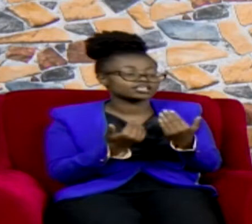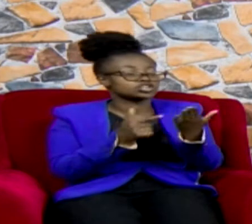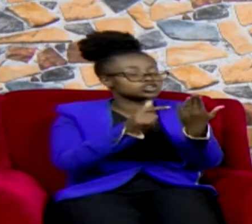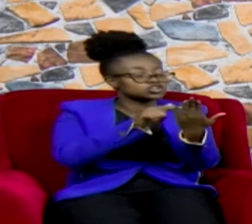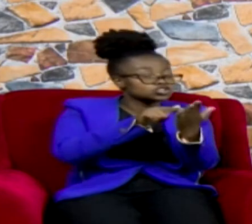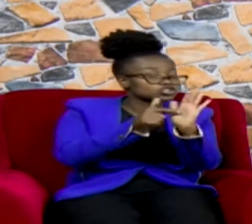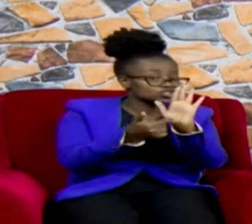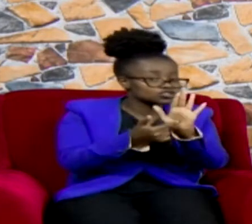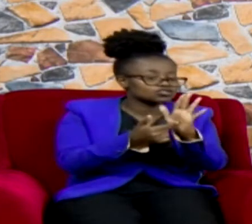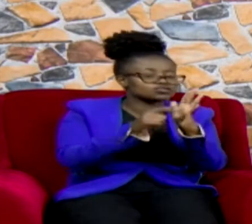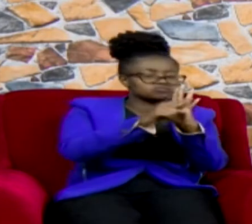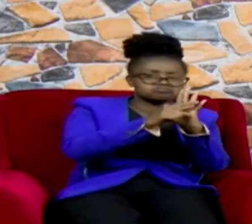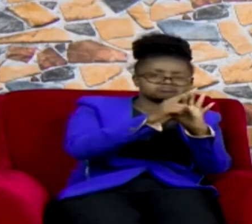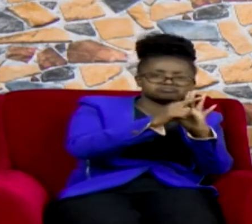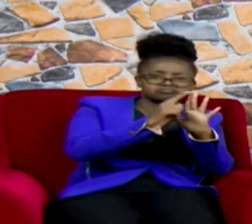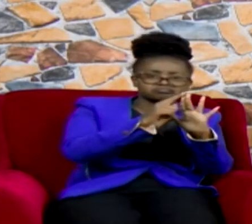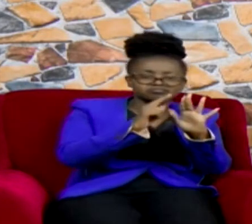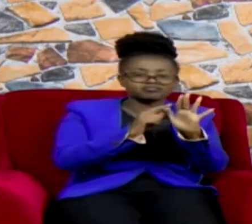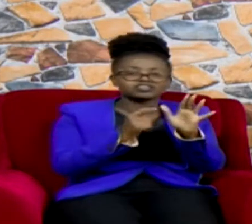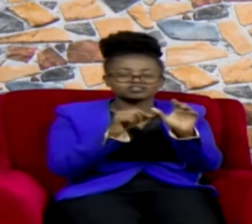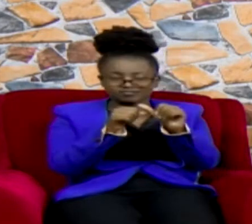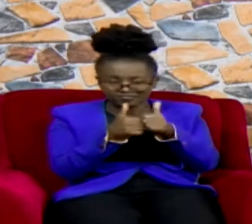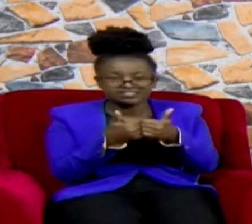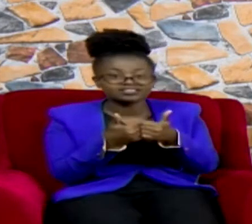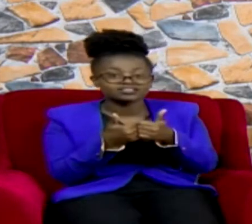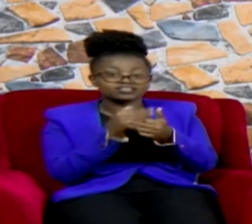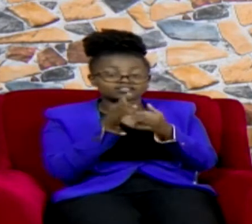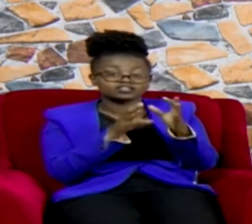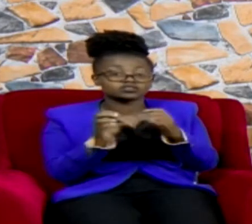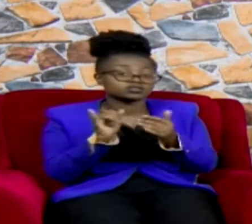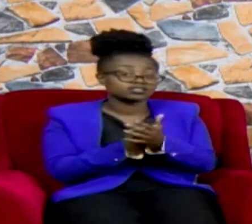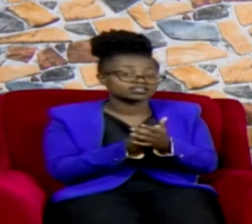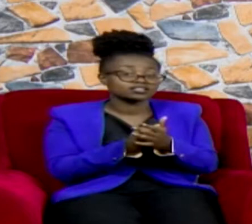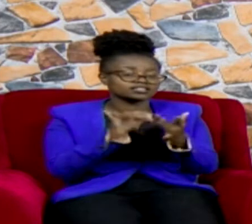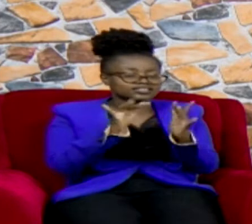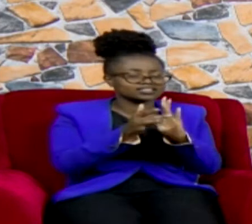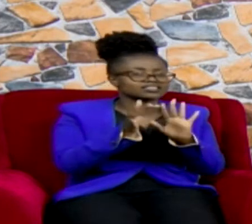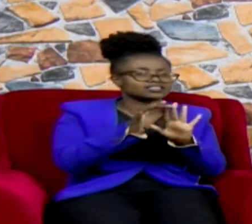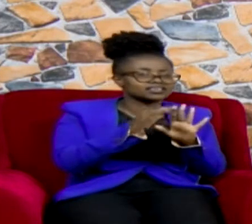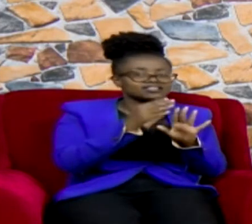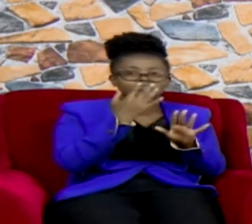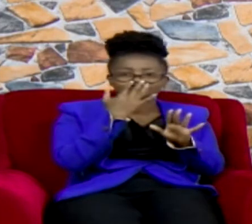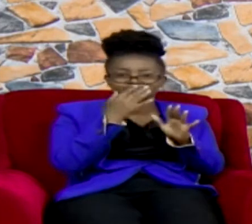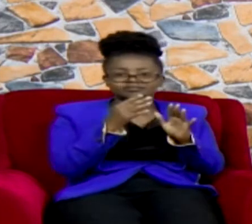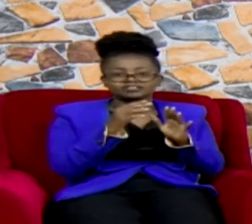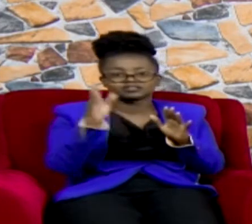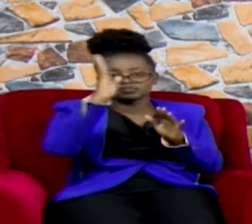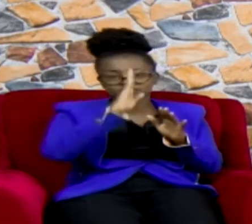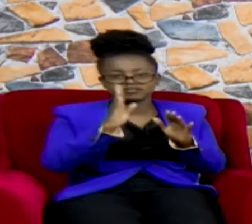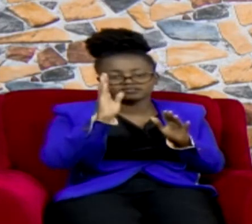then this a petal, this filament, this under. And when they do that and they touch it and they smell, they will never